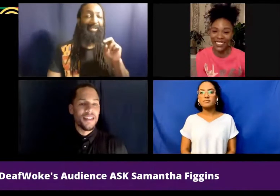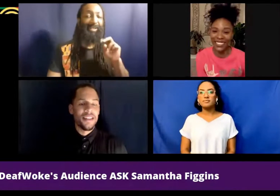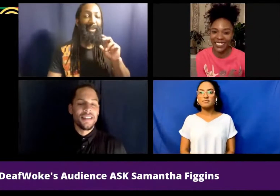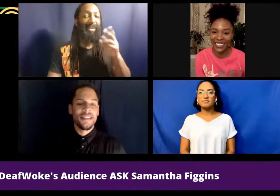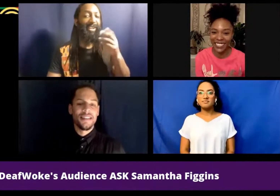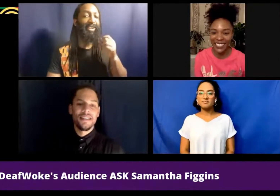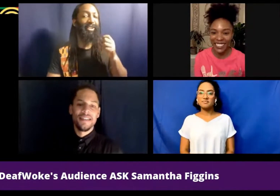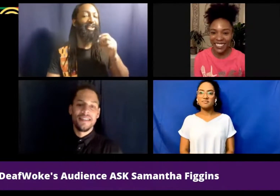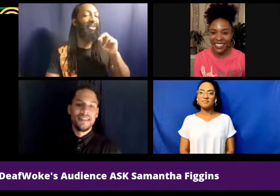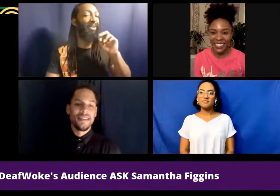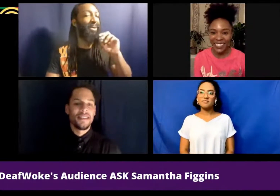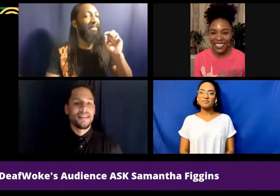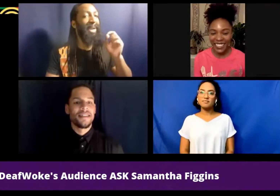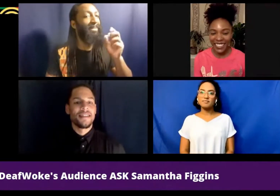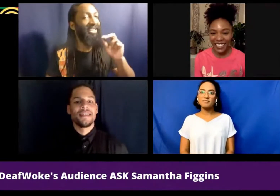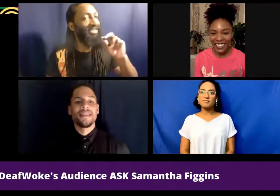left.